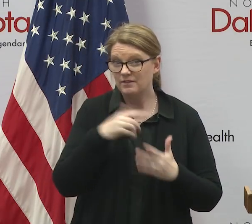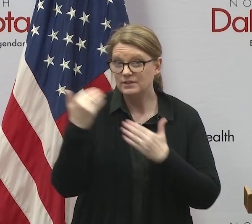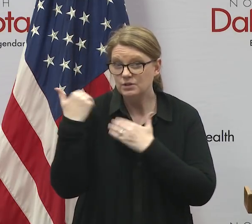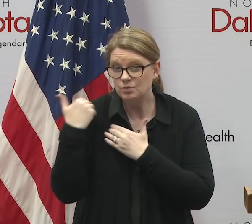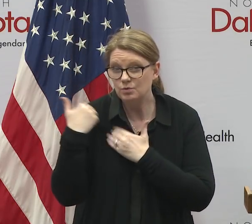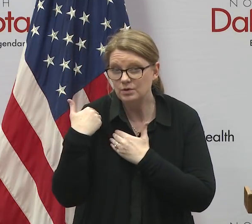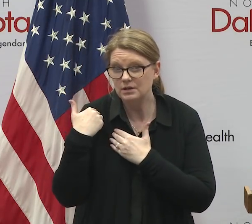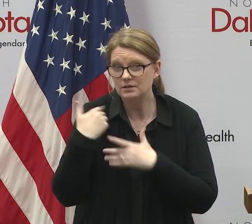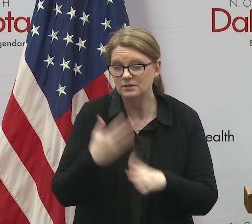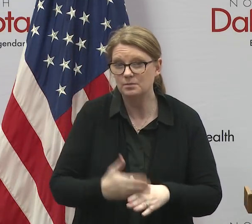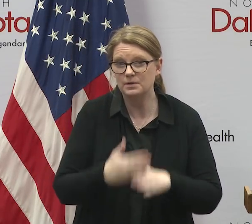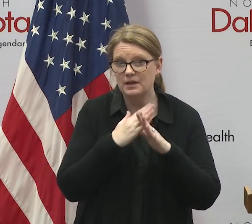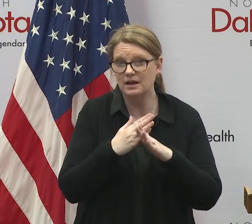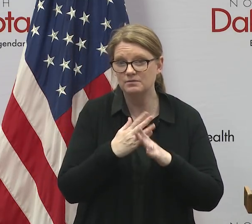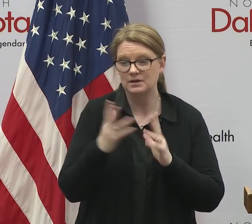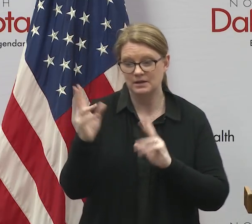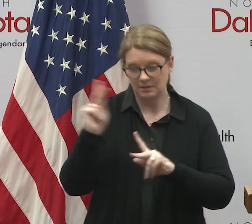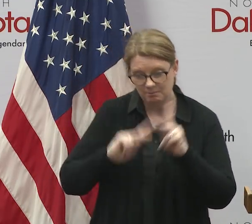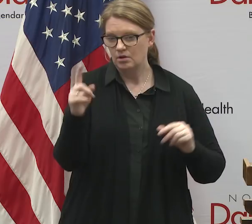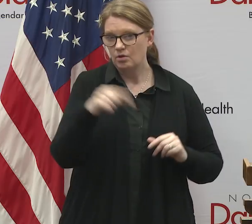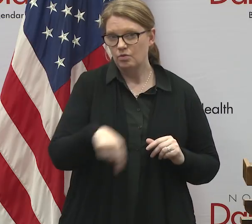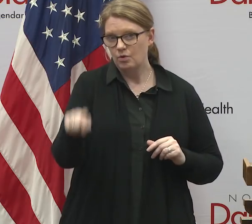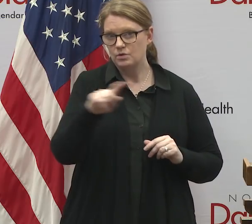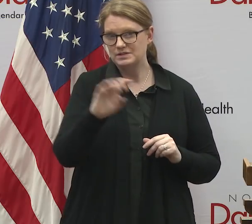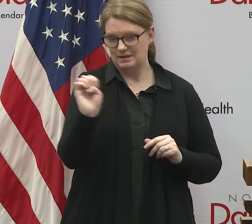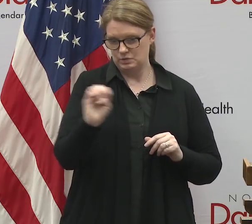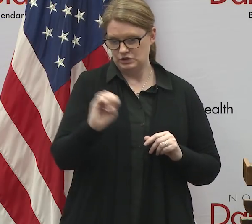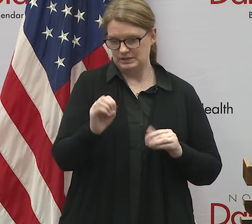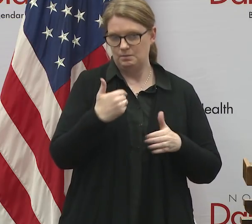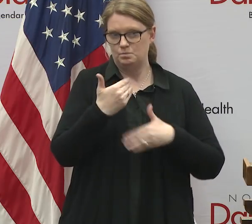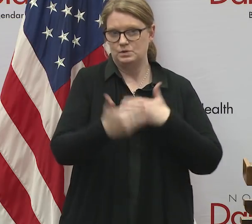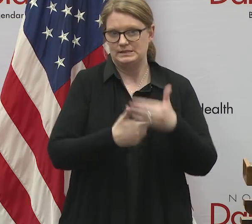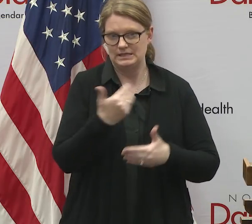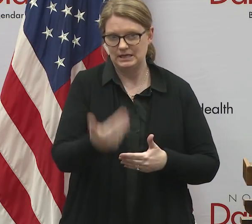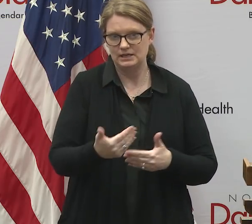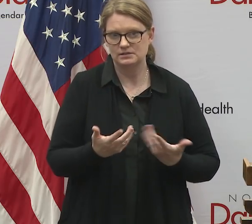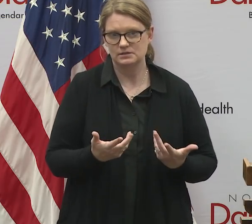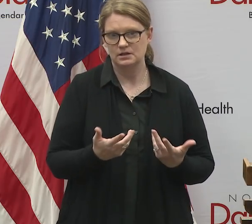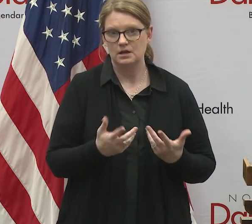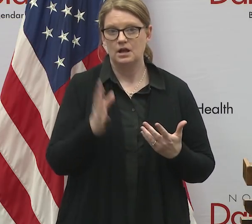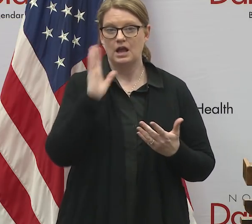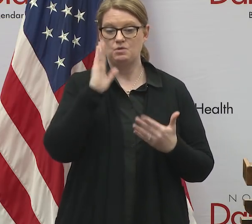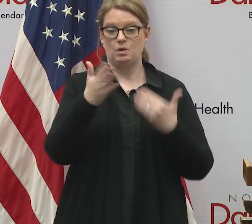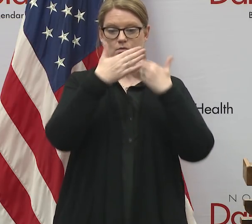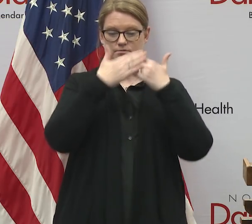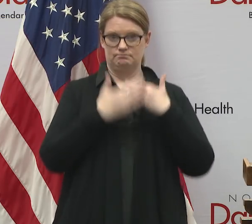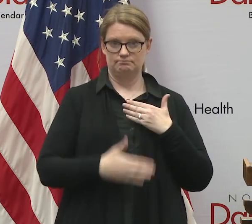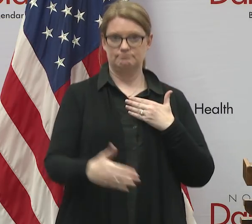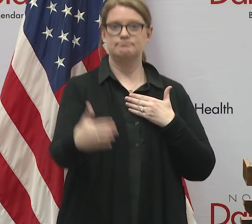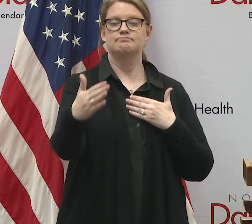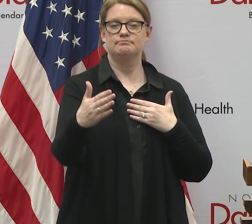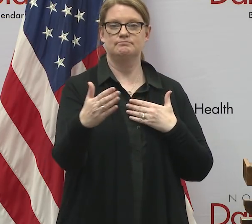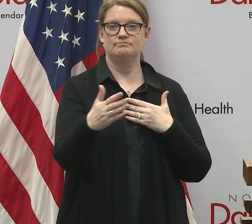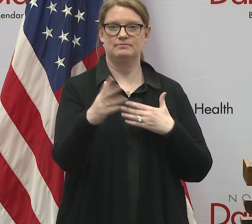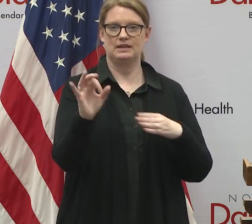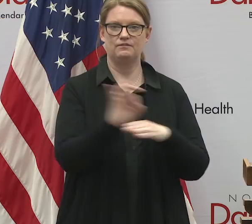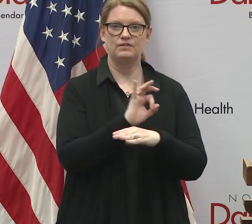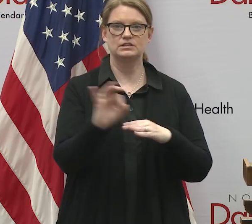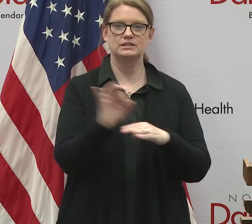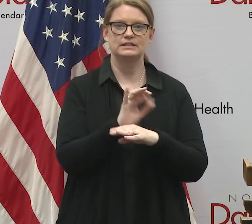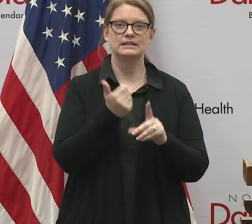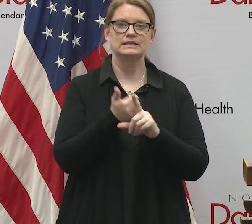internationally, because again, where we see places in the world where the where the virus has